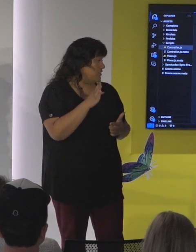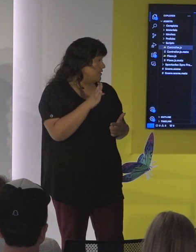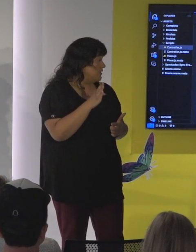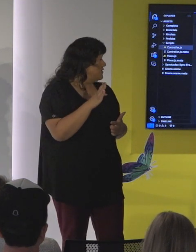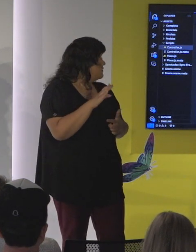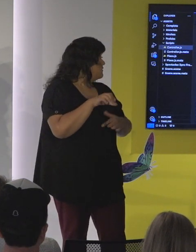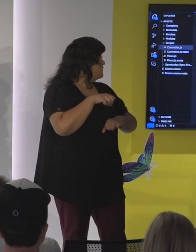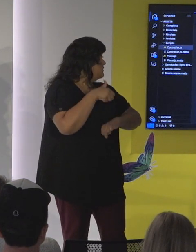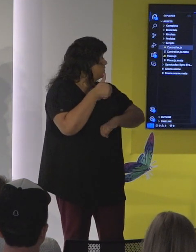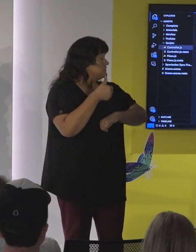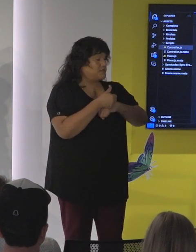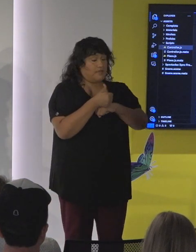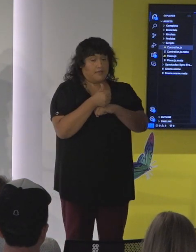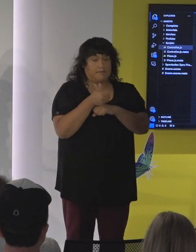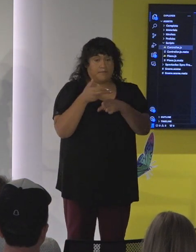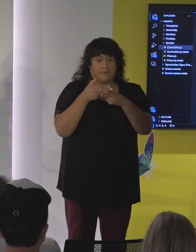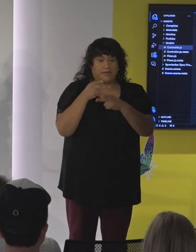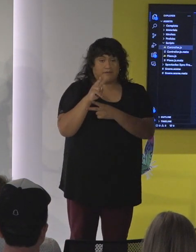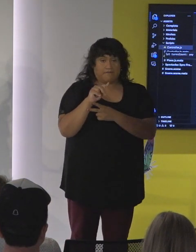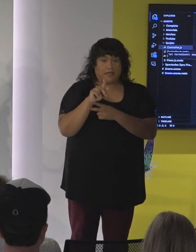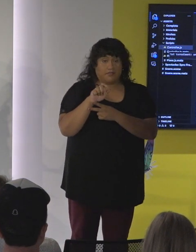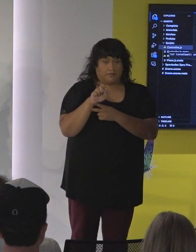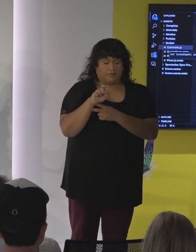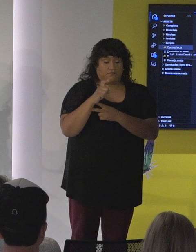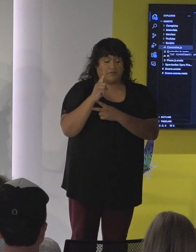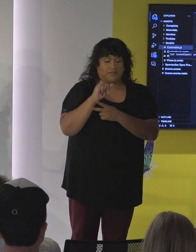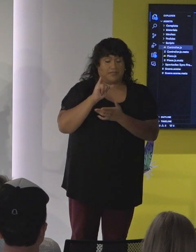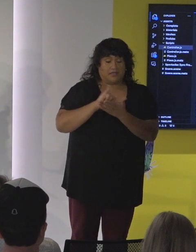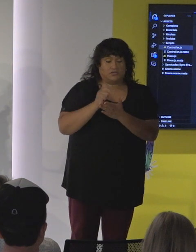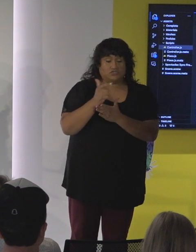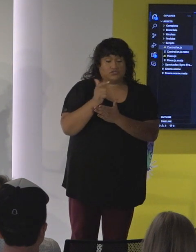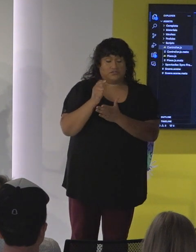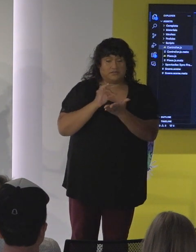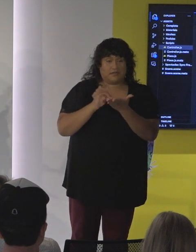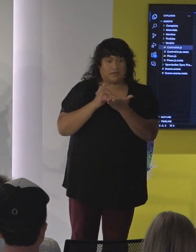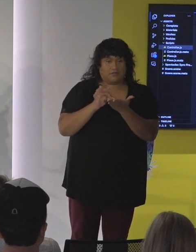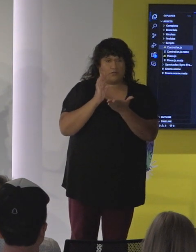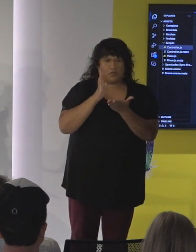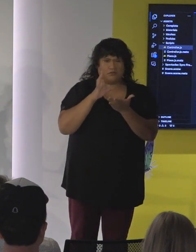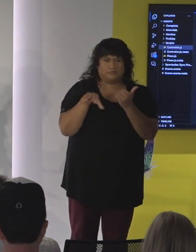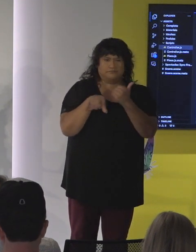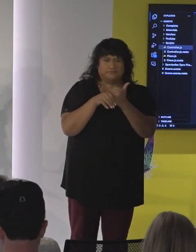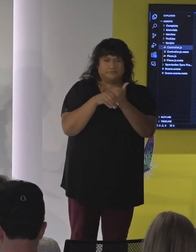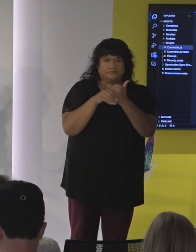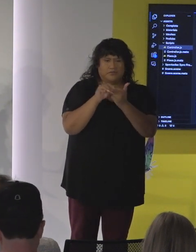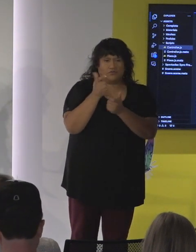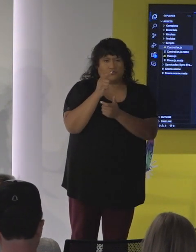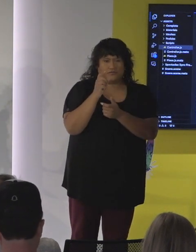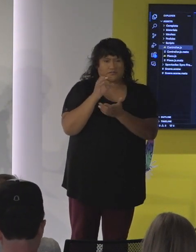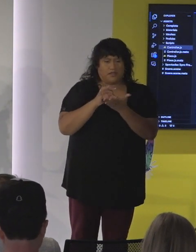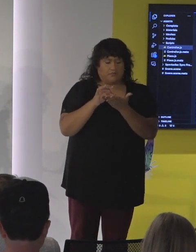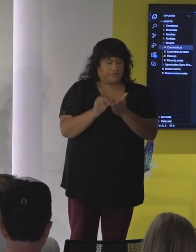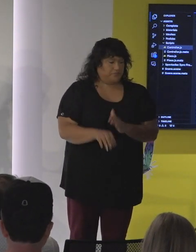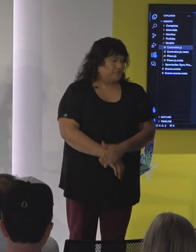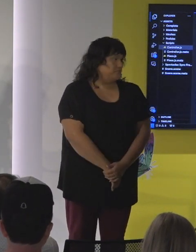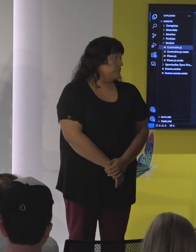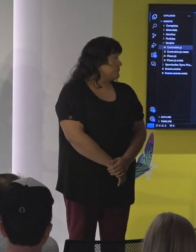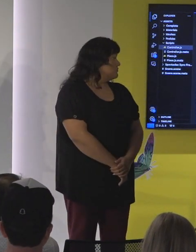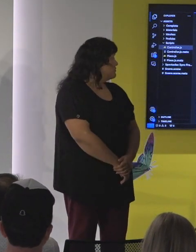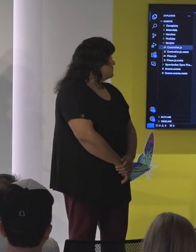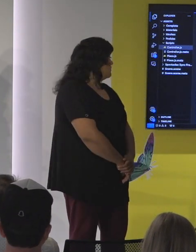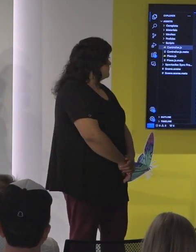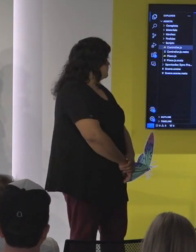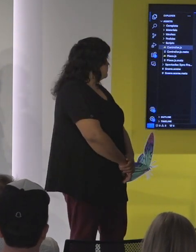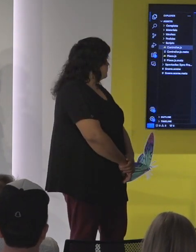set pending value to that turns count. So we're incrementing the turns count. And then